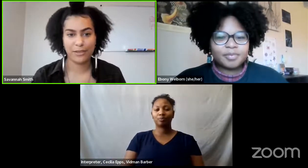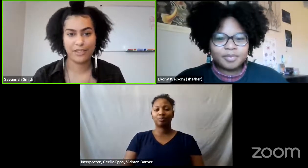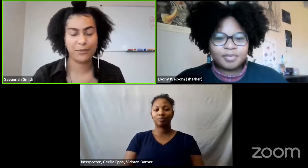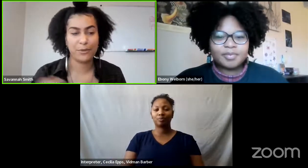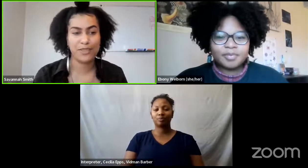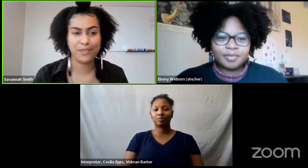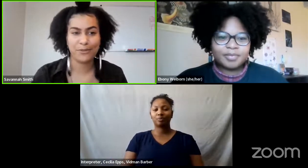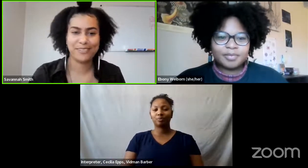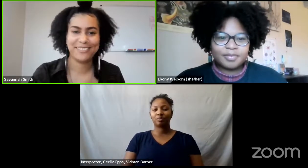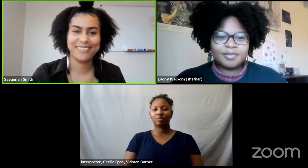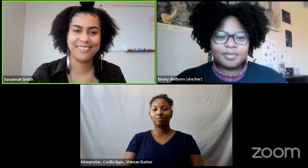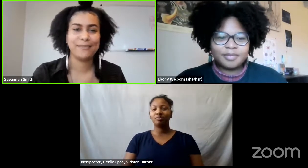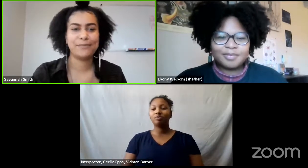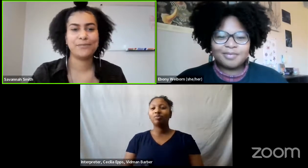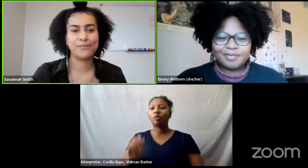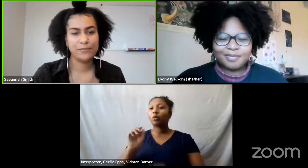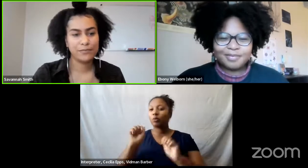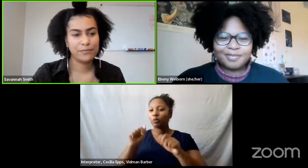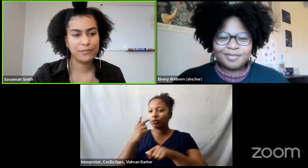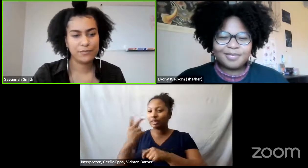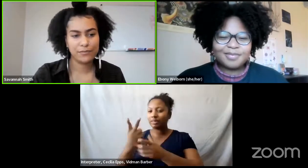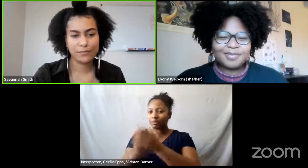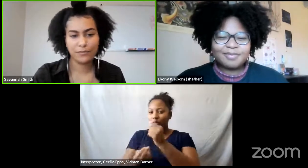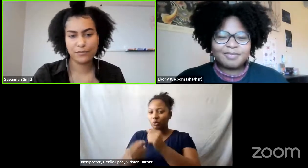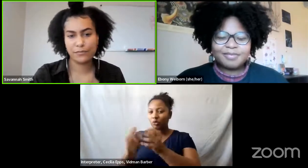transferred back to us. So we'll see you.